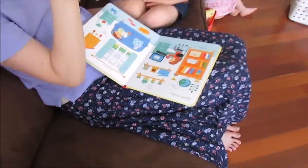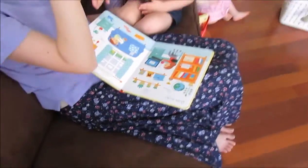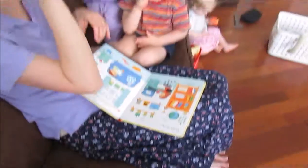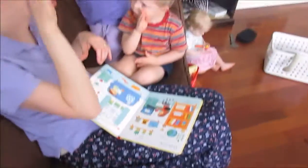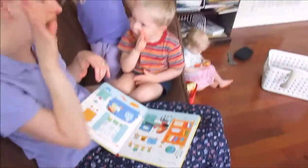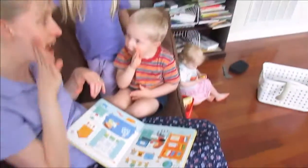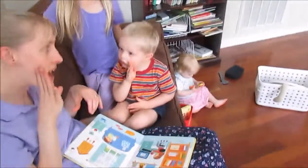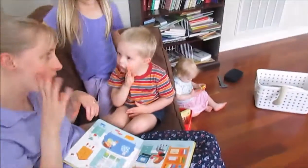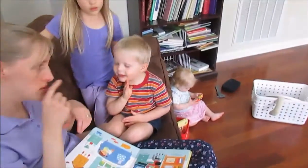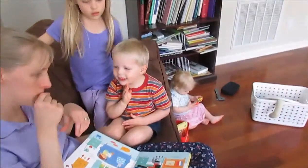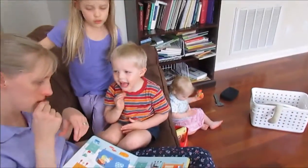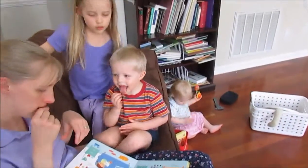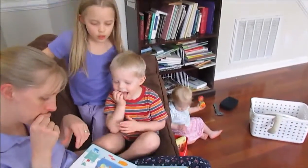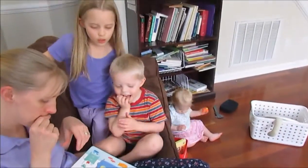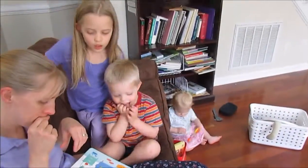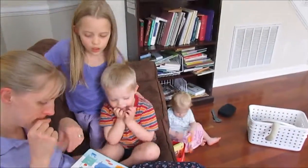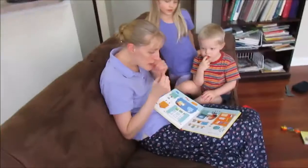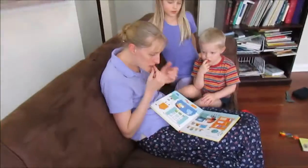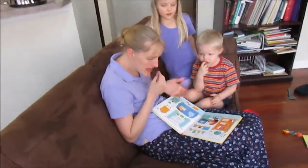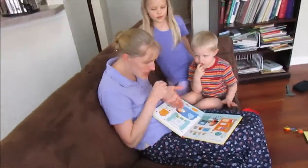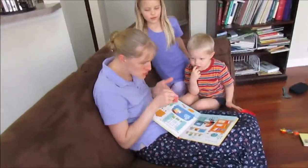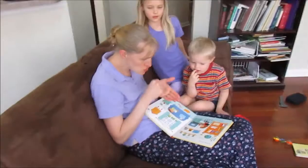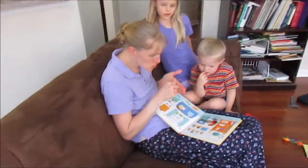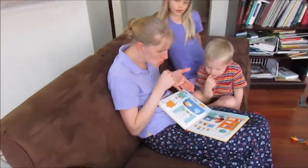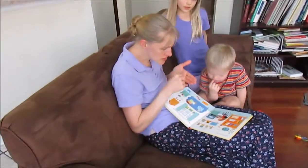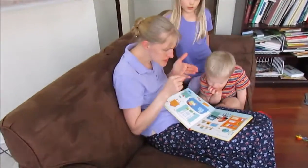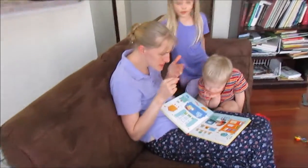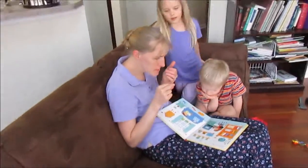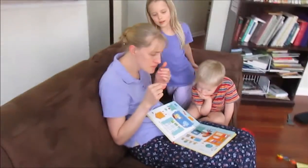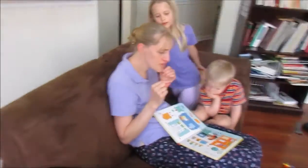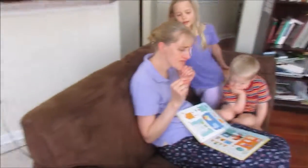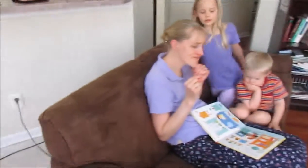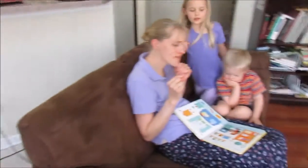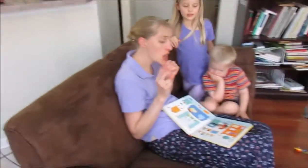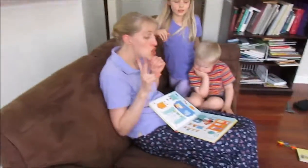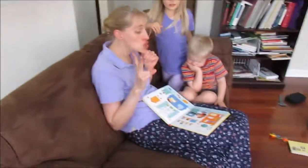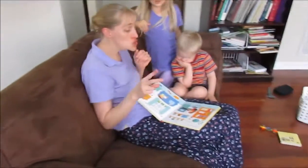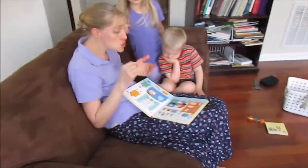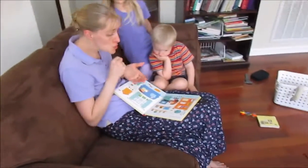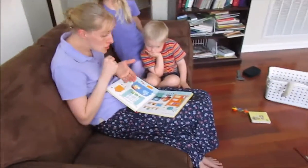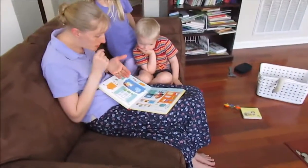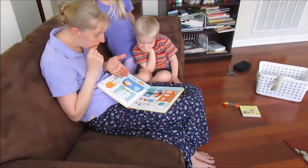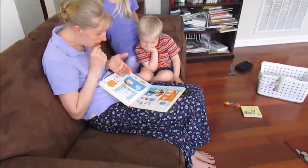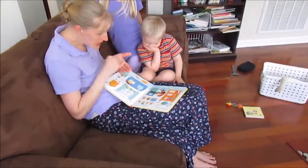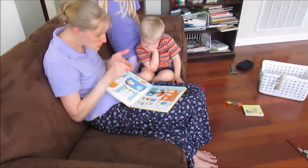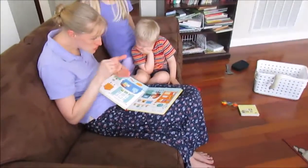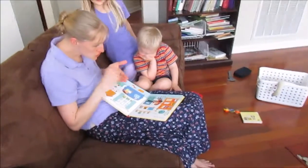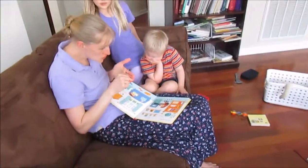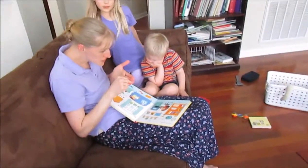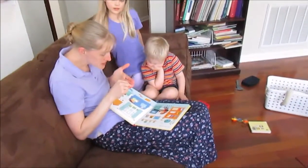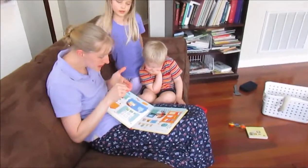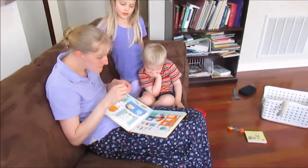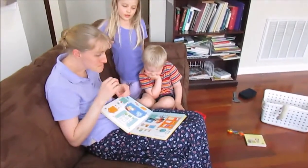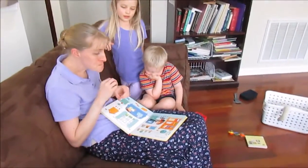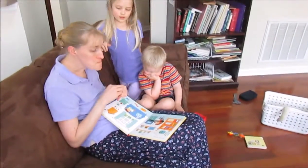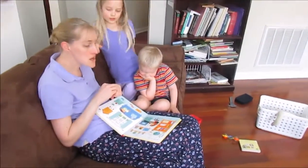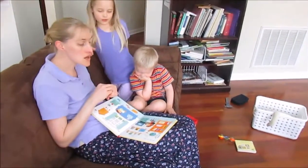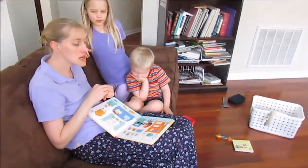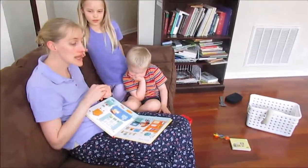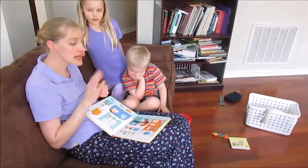brown bird. Three pencils. Two pencils are in